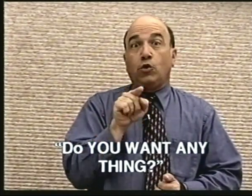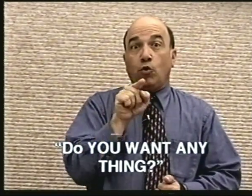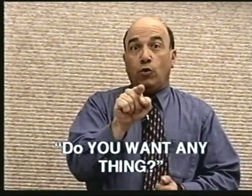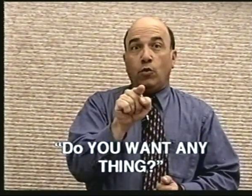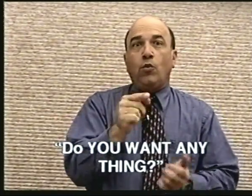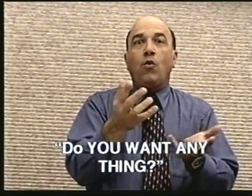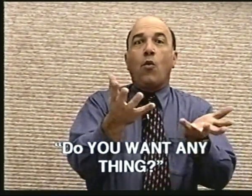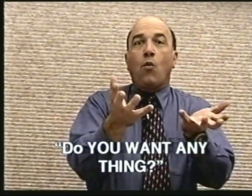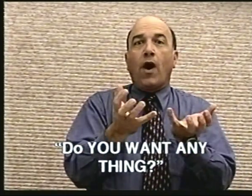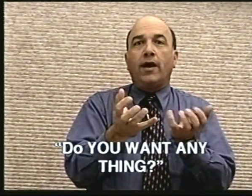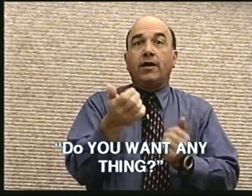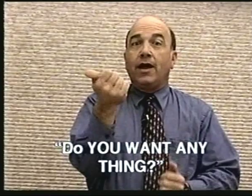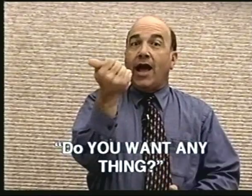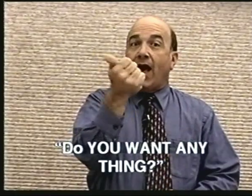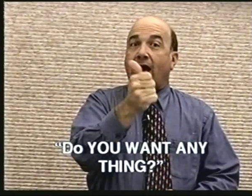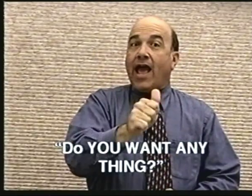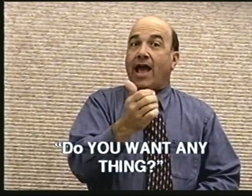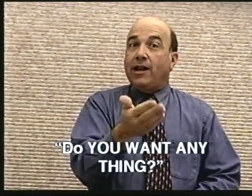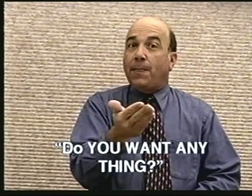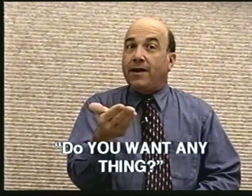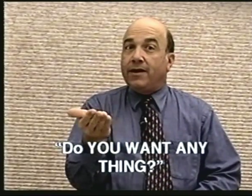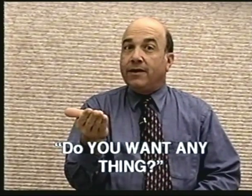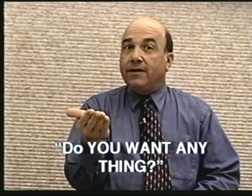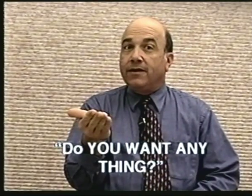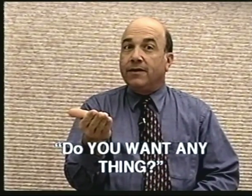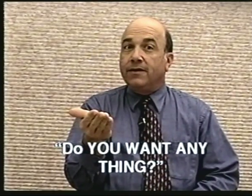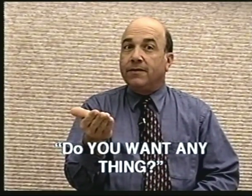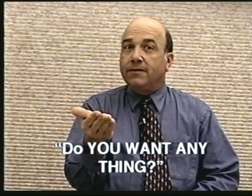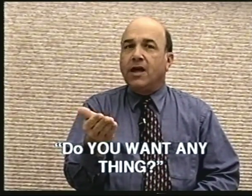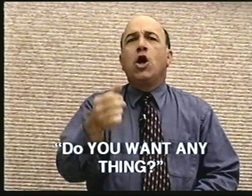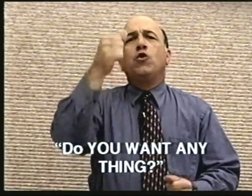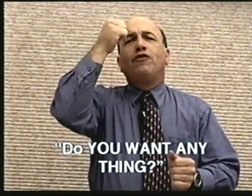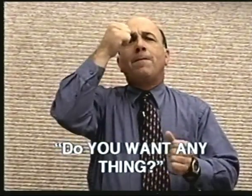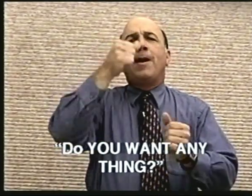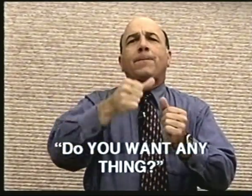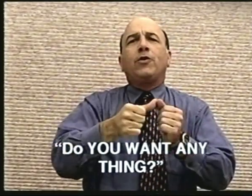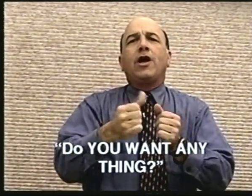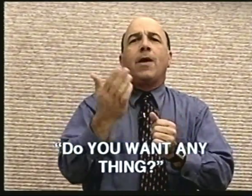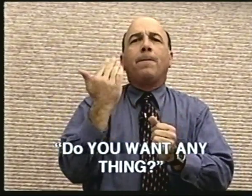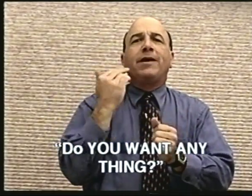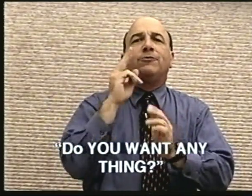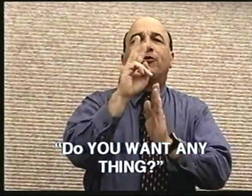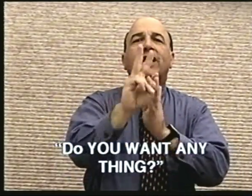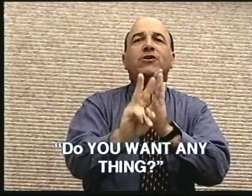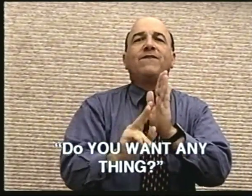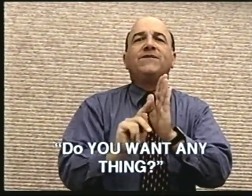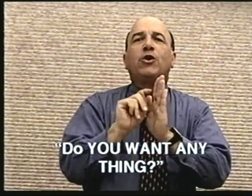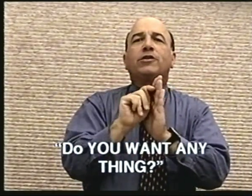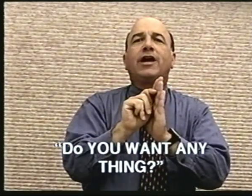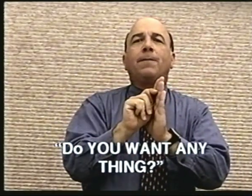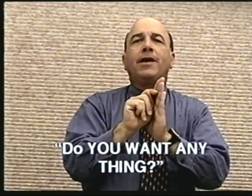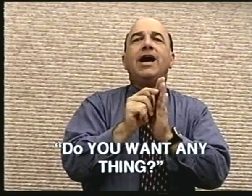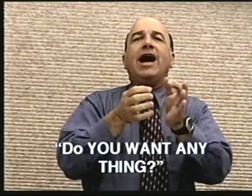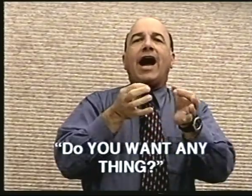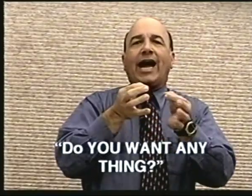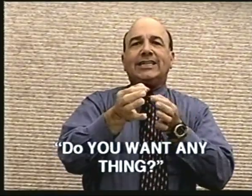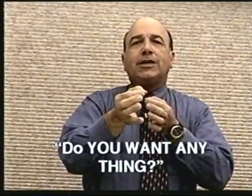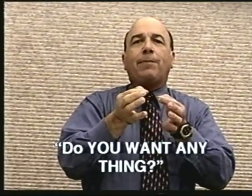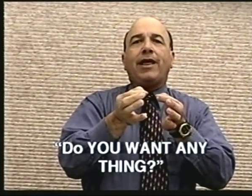Do you want anything? Remember in the previous videotape, I